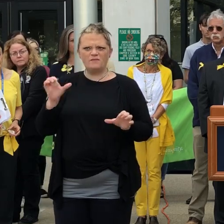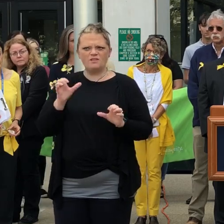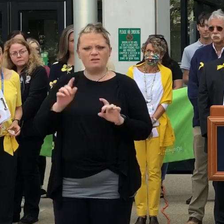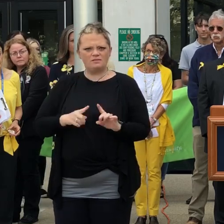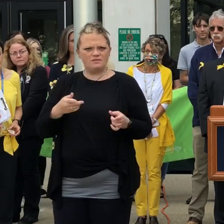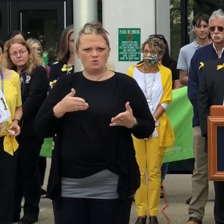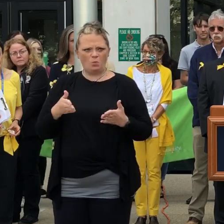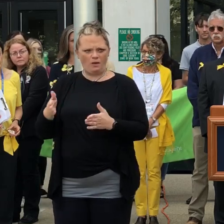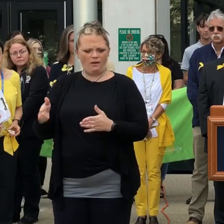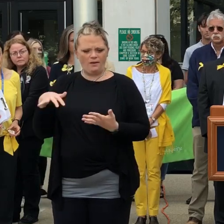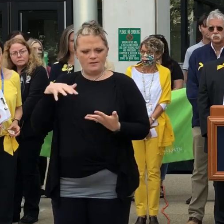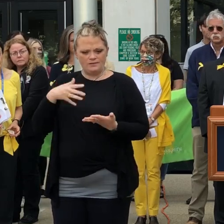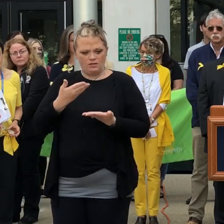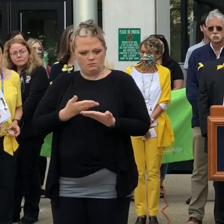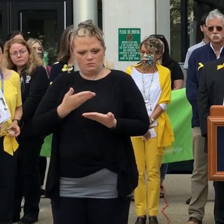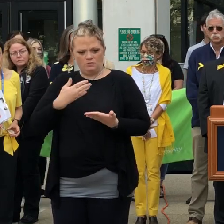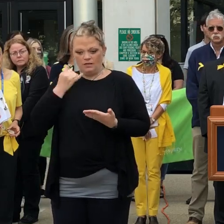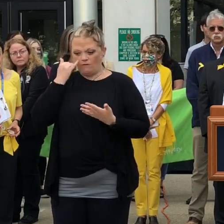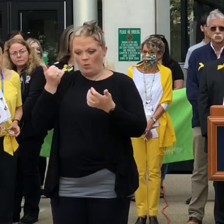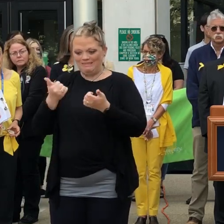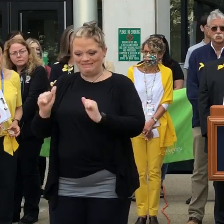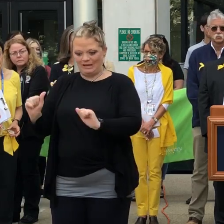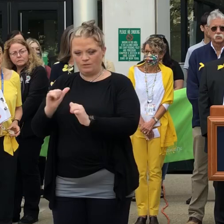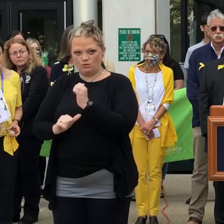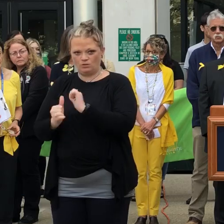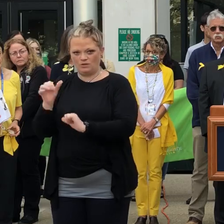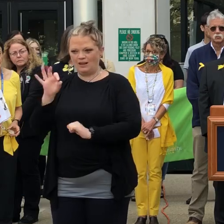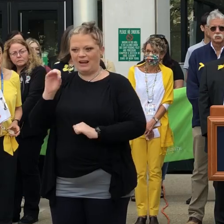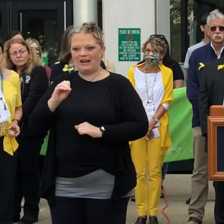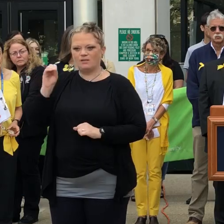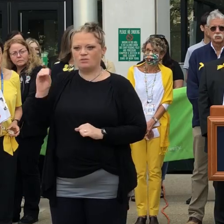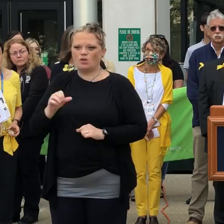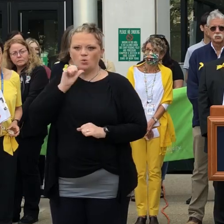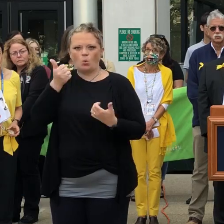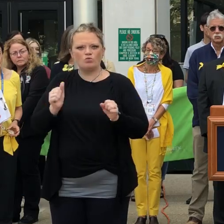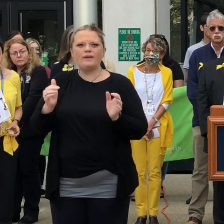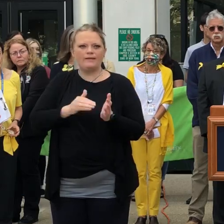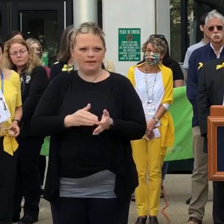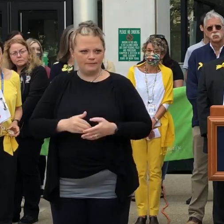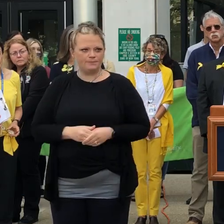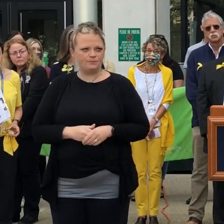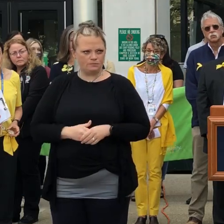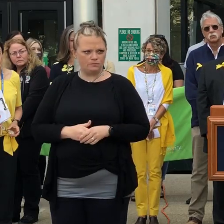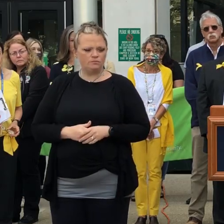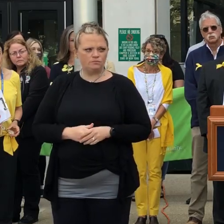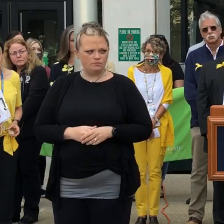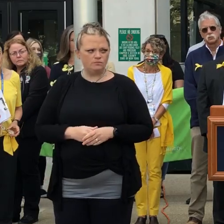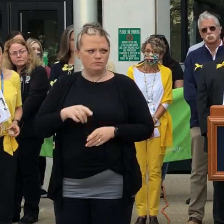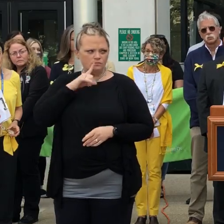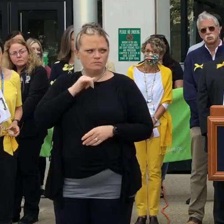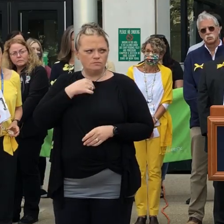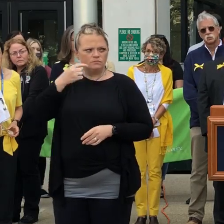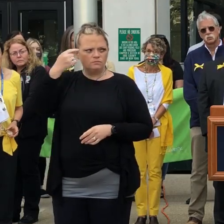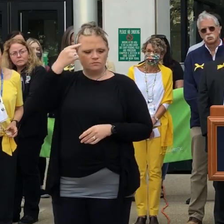studies show that people that attempt suicide, 90% of them don't try again. So I really think